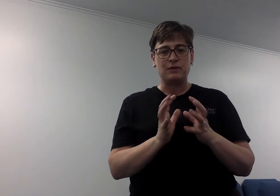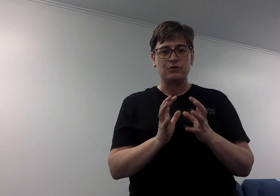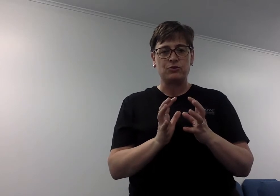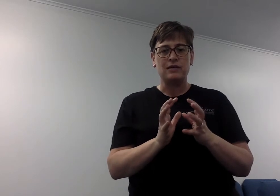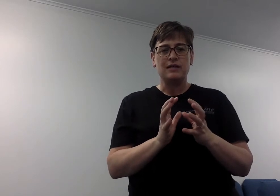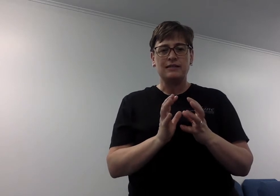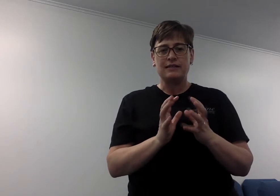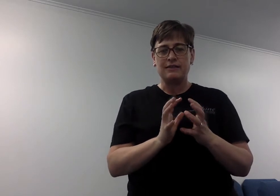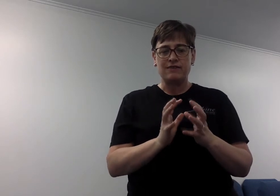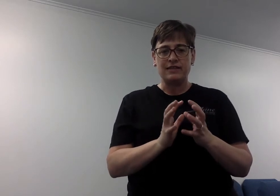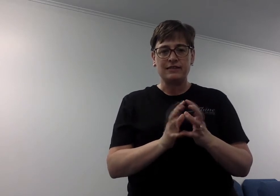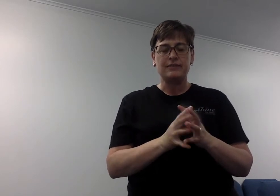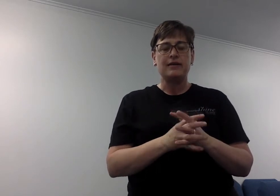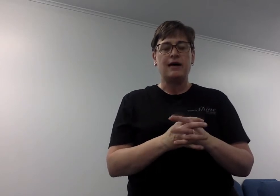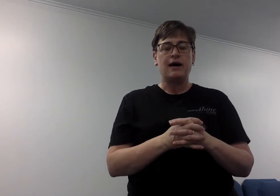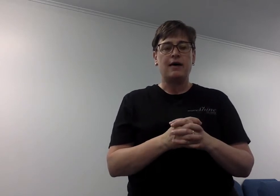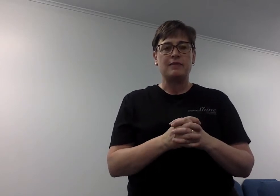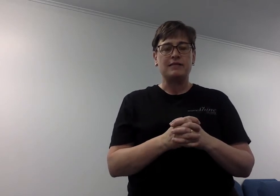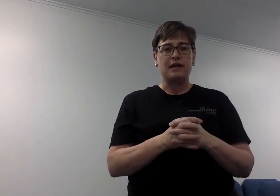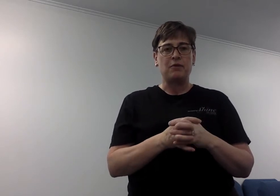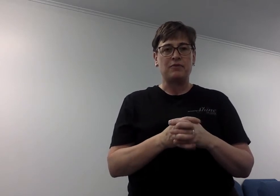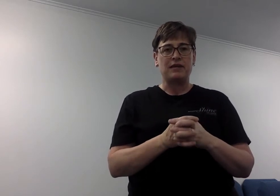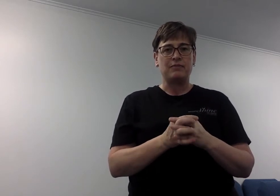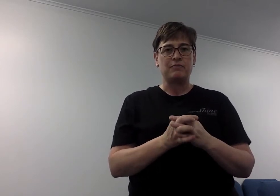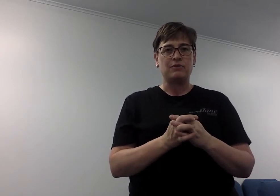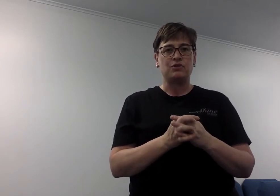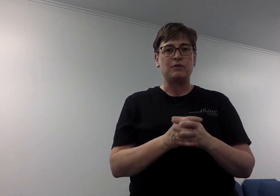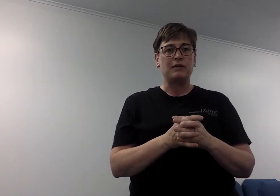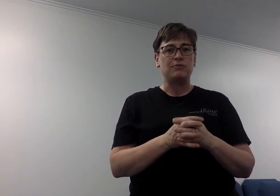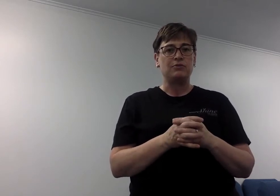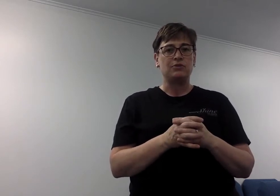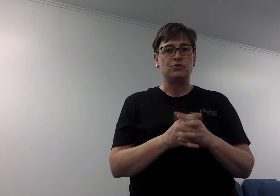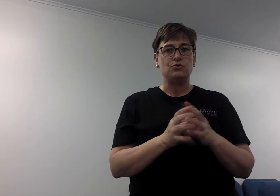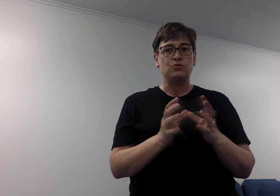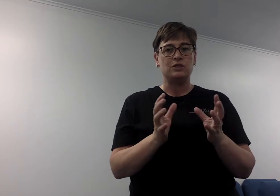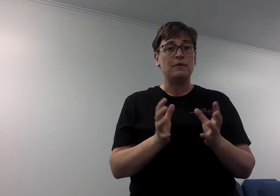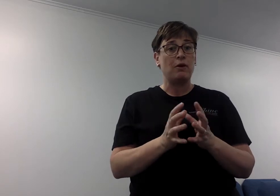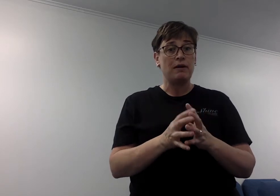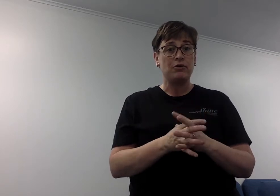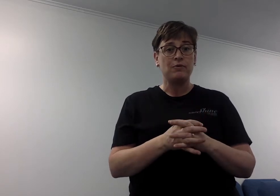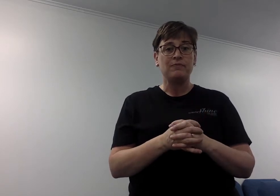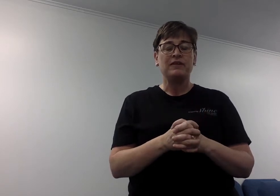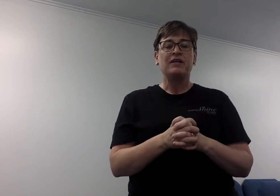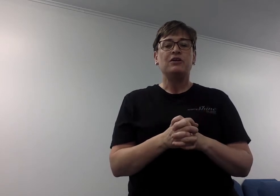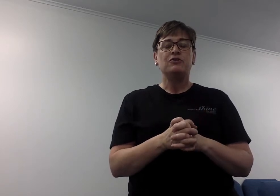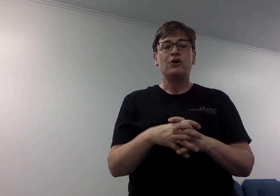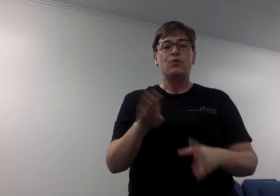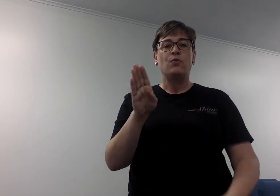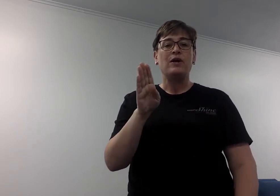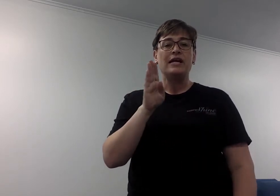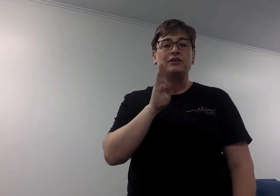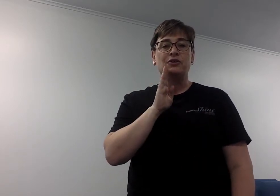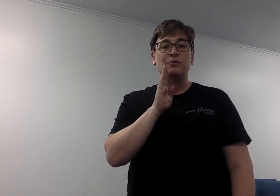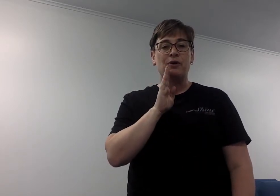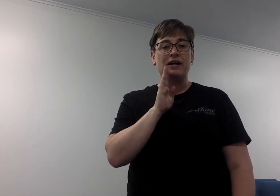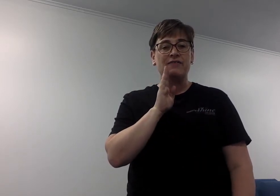special significance. And to help them to be able to spell better. So we had learned